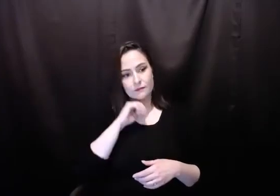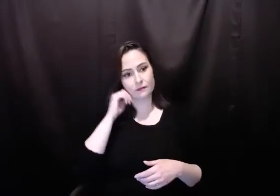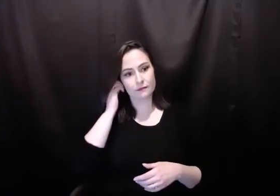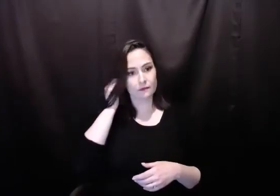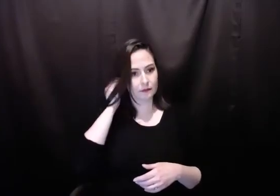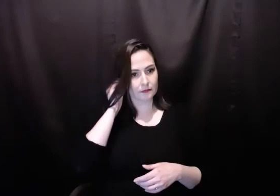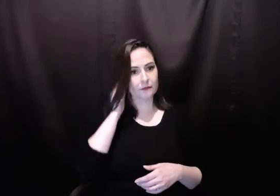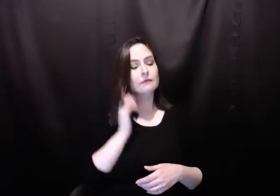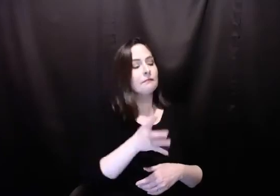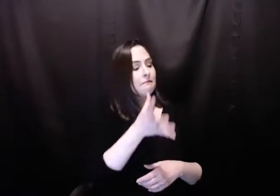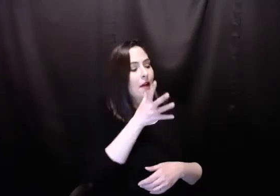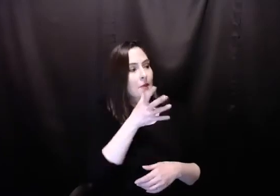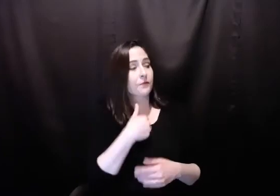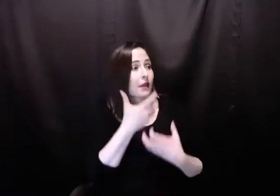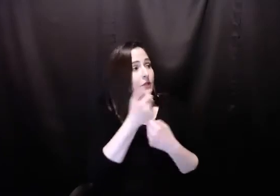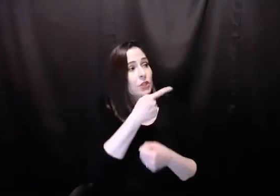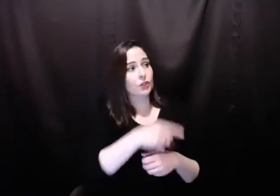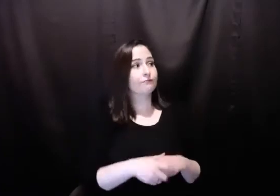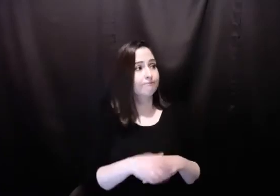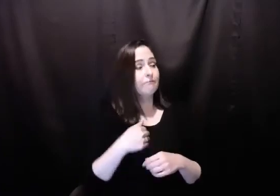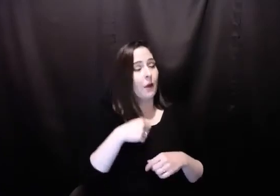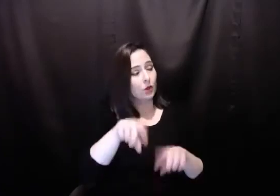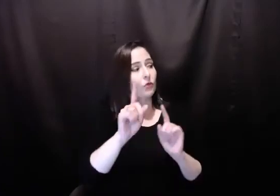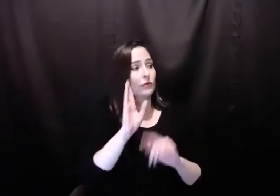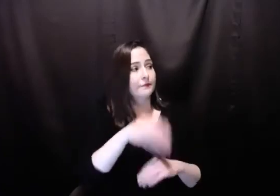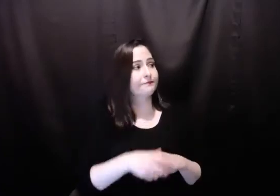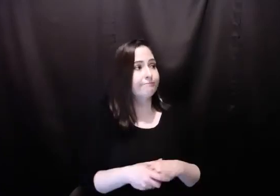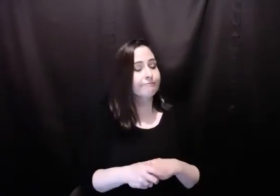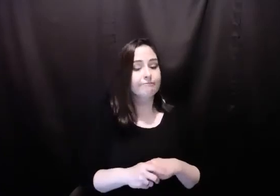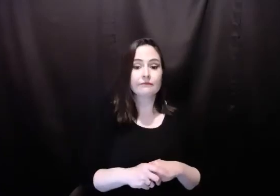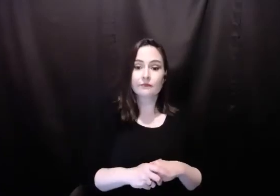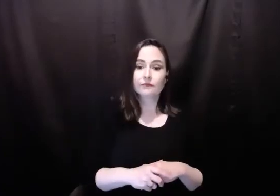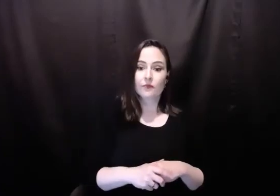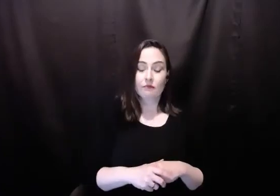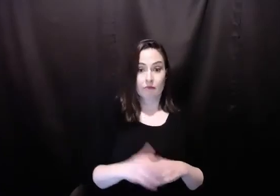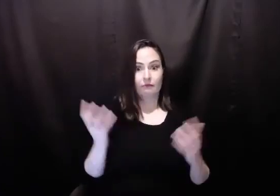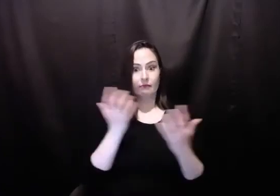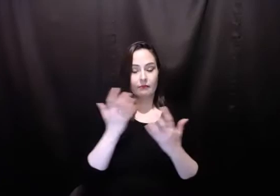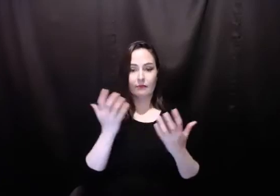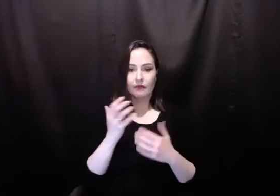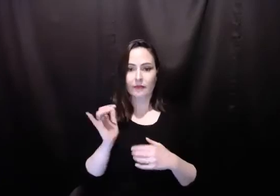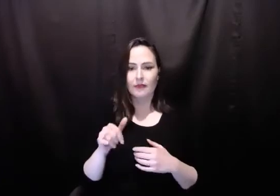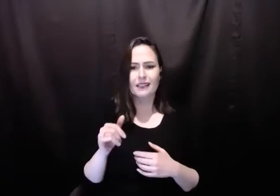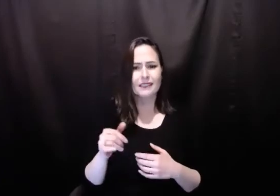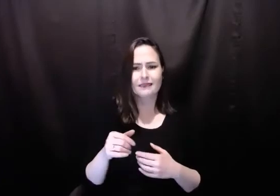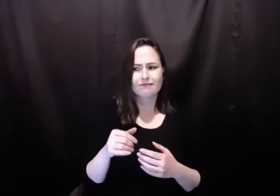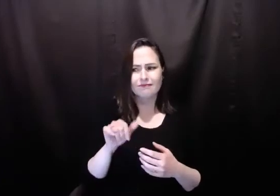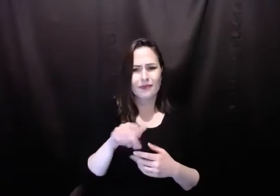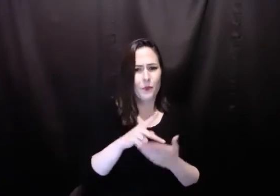That's a gift of the program. So that happened. He came home. Okay. I'm